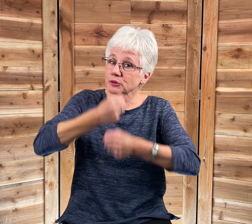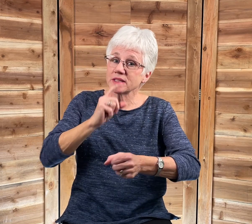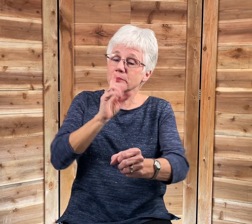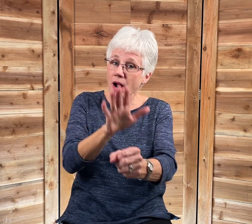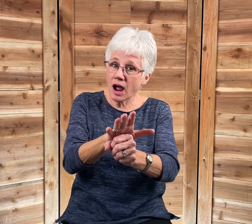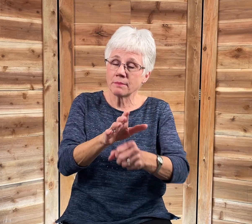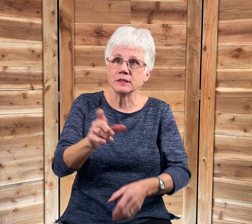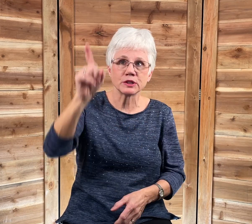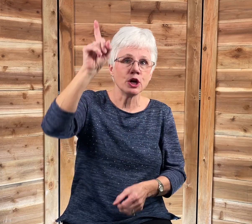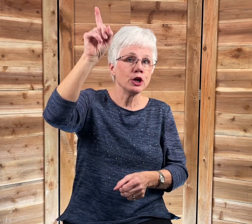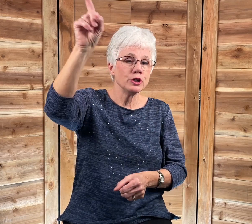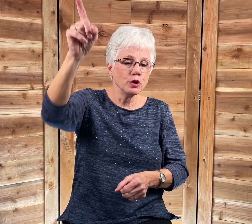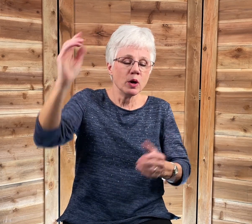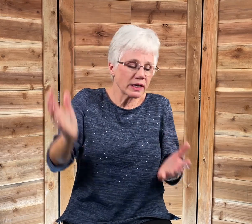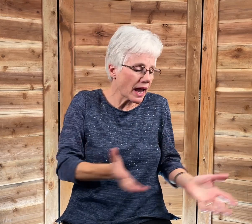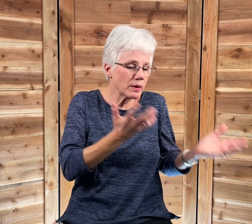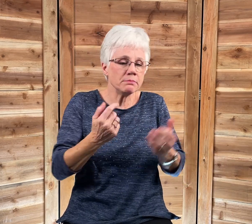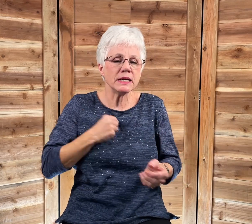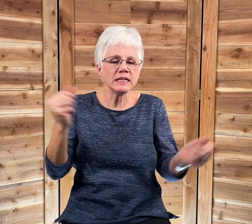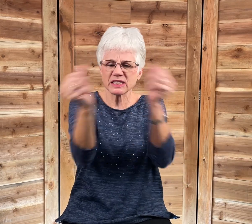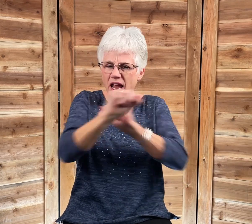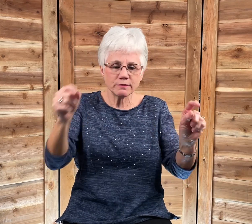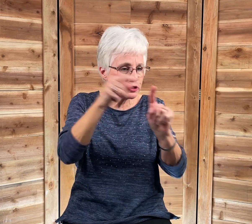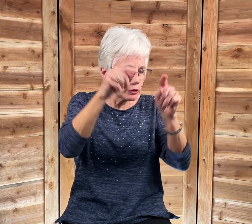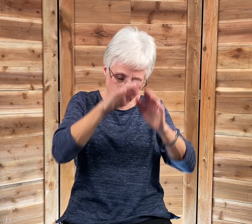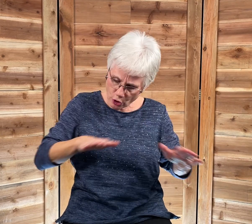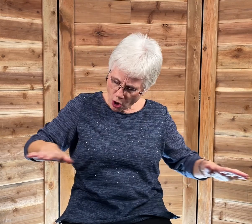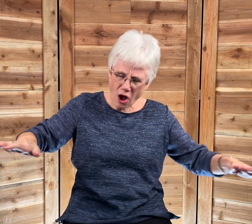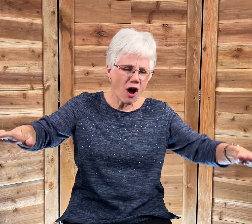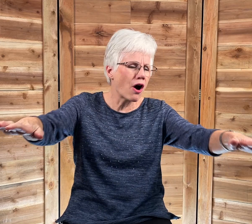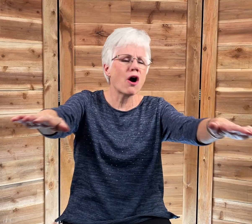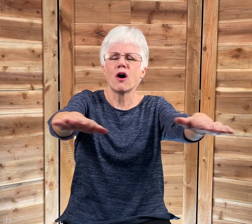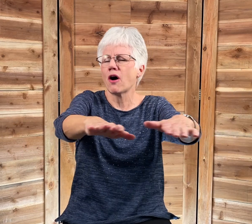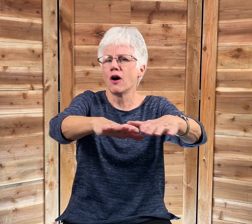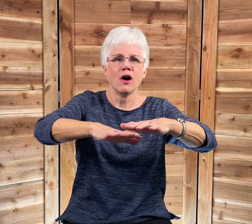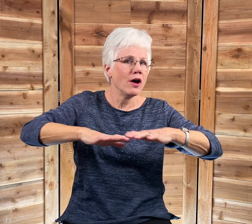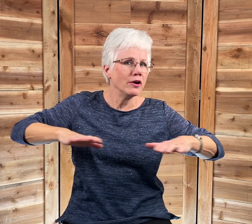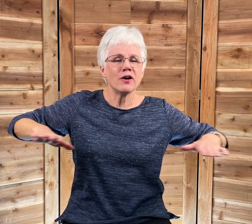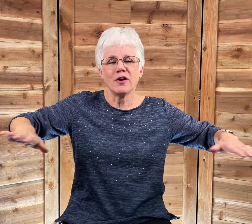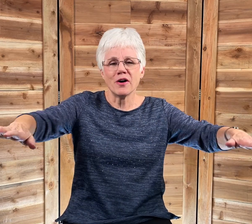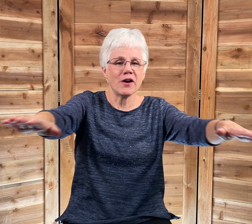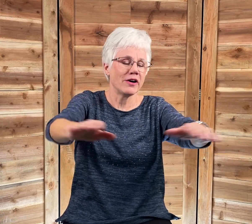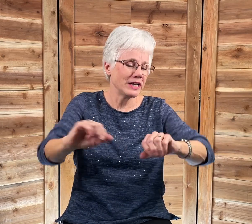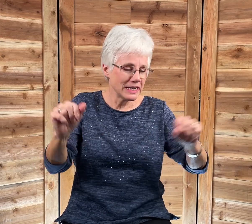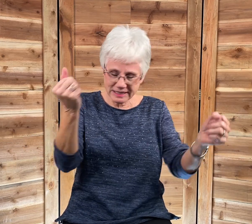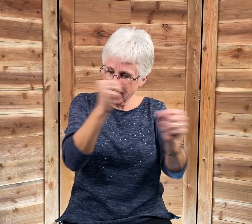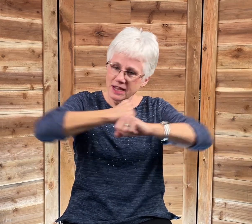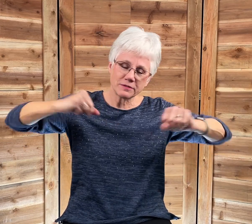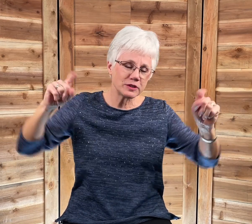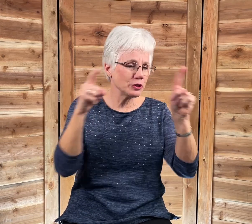I will trust the promise. You will carry me safe to shore.